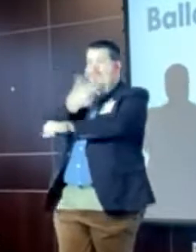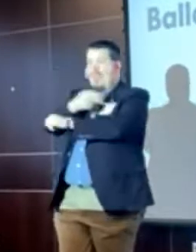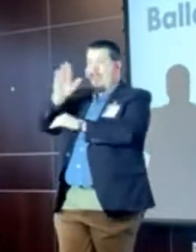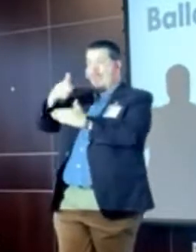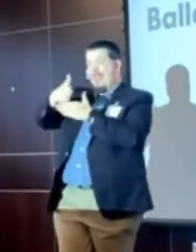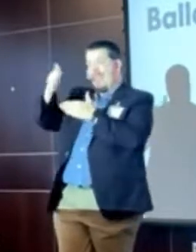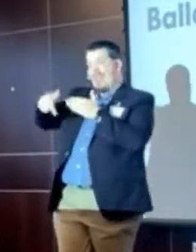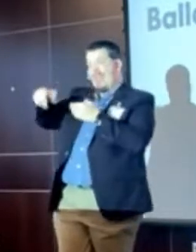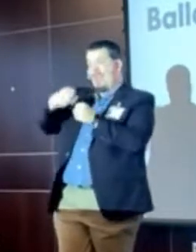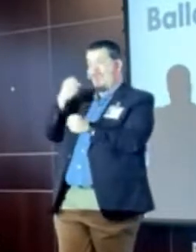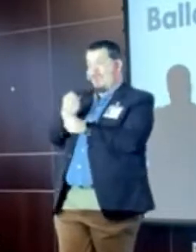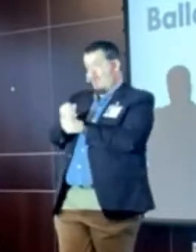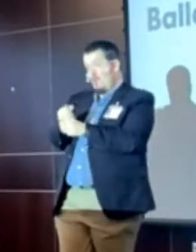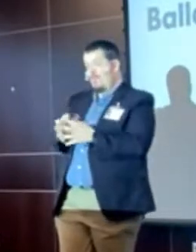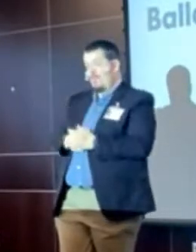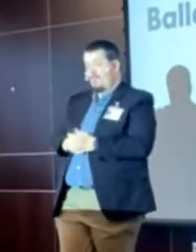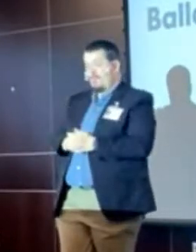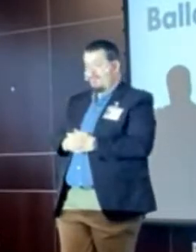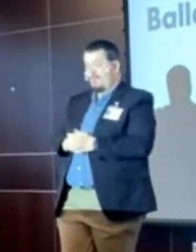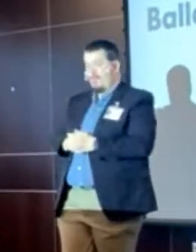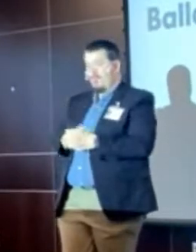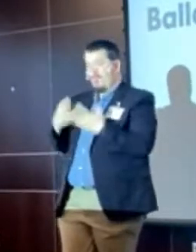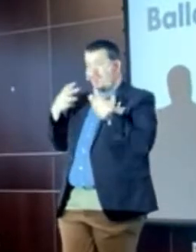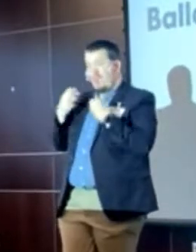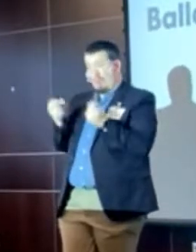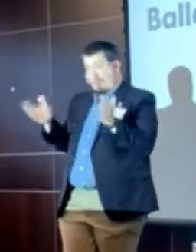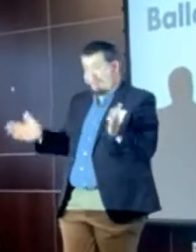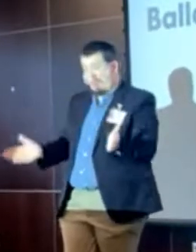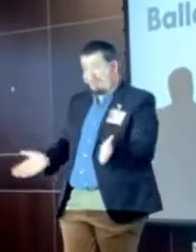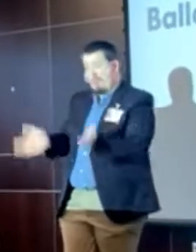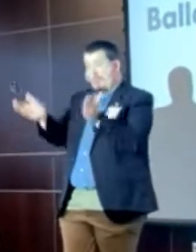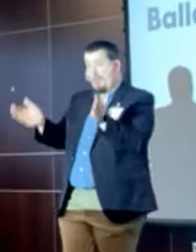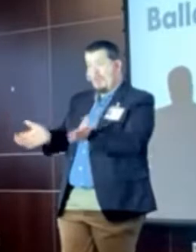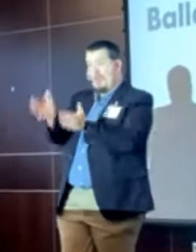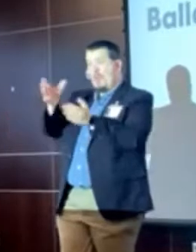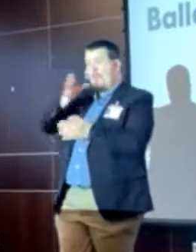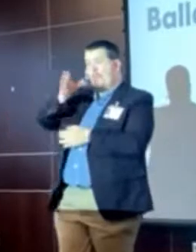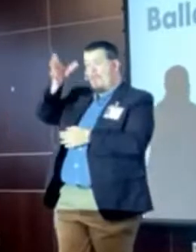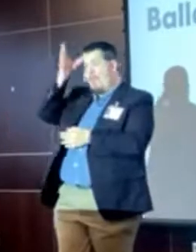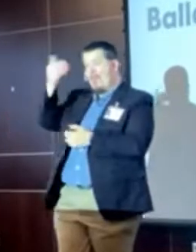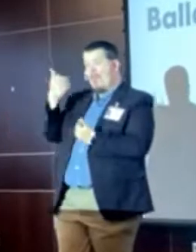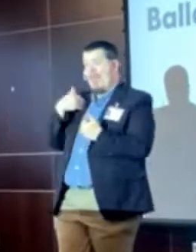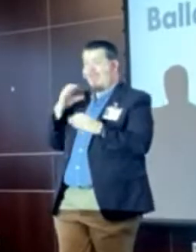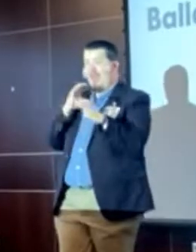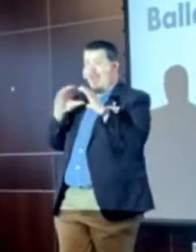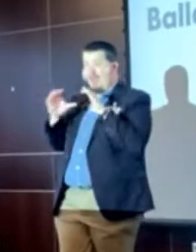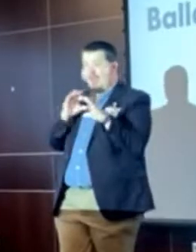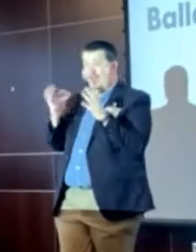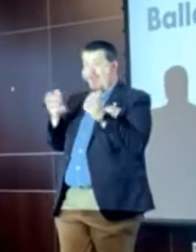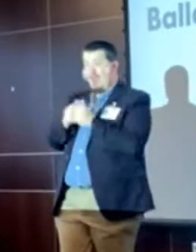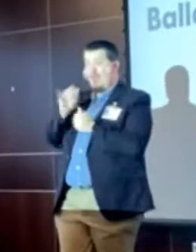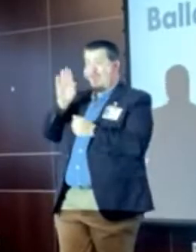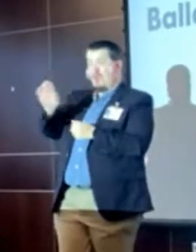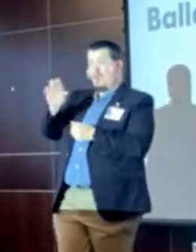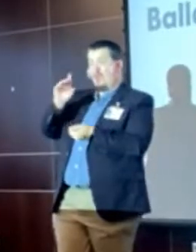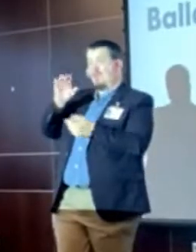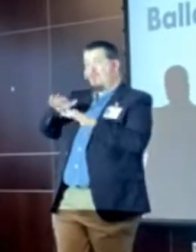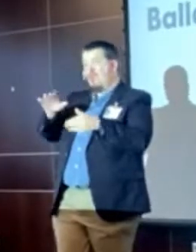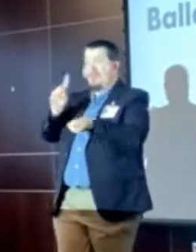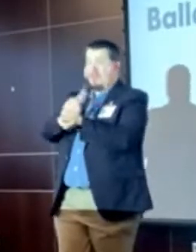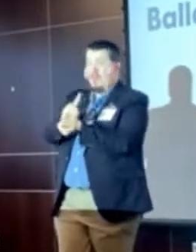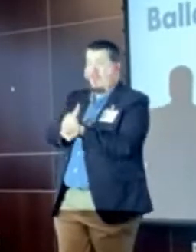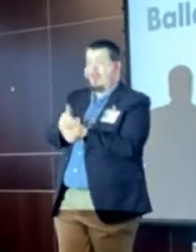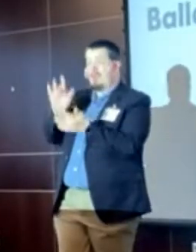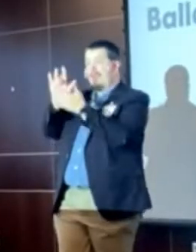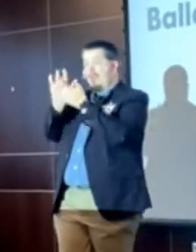the end of the year. We strongly encourage parents to start having those conversations. Talk to your pediatricians, reach